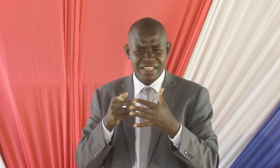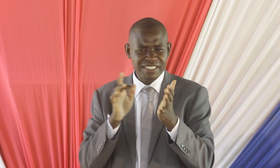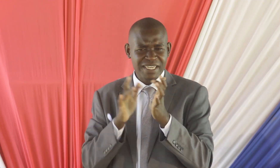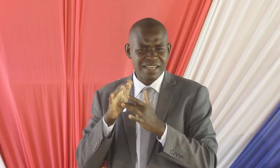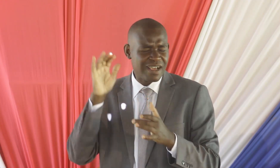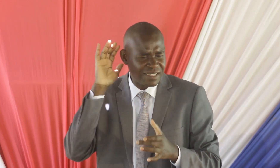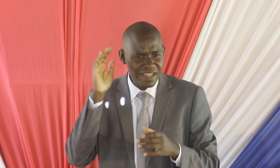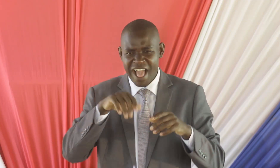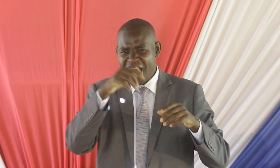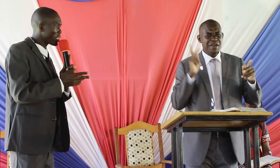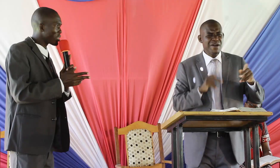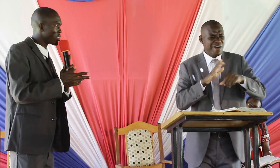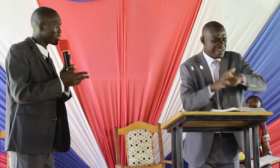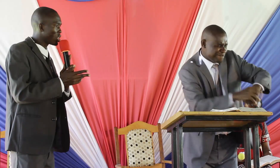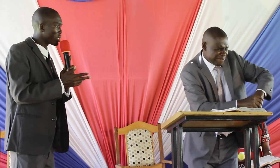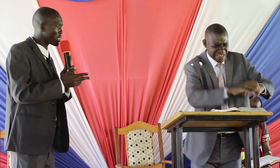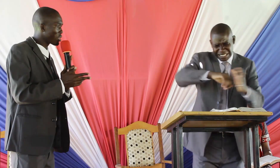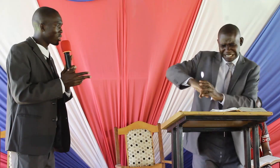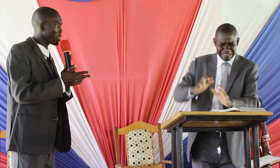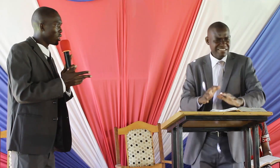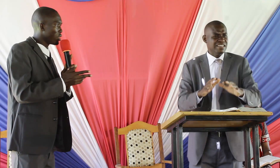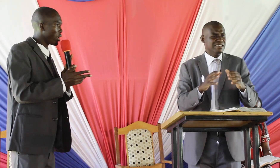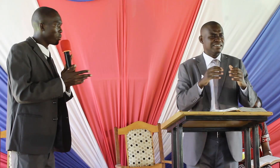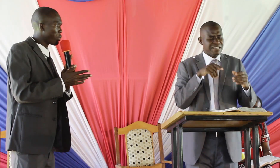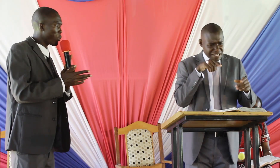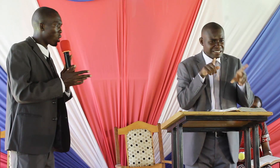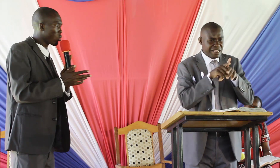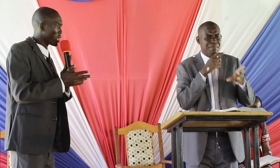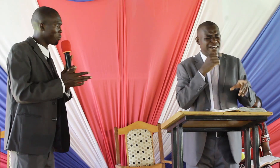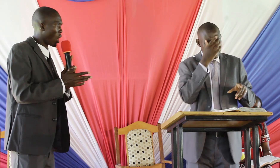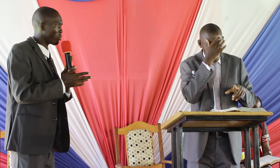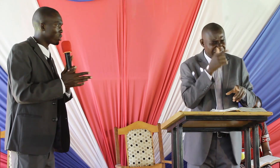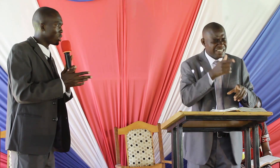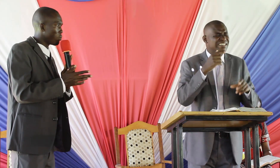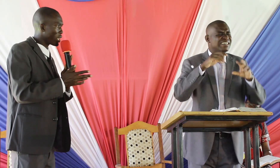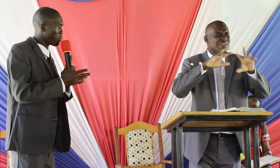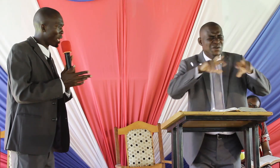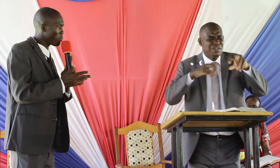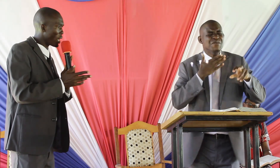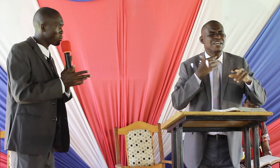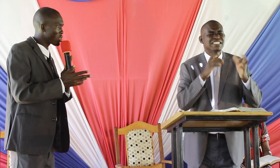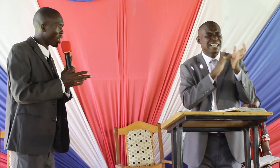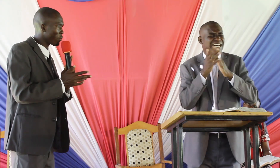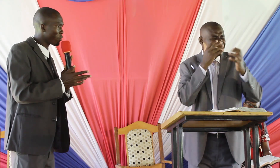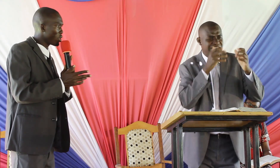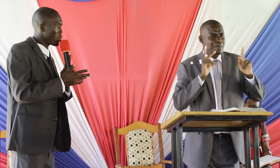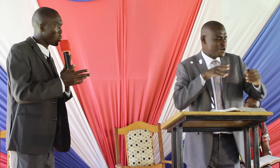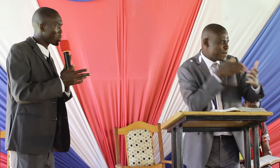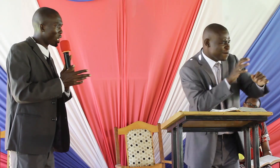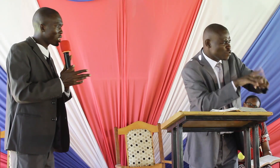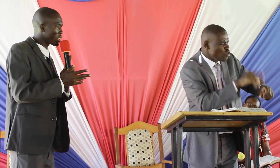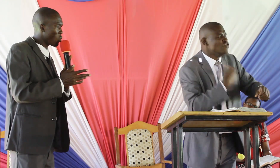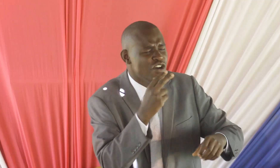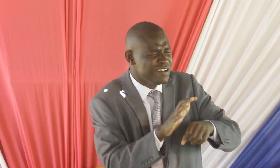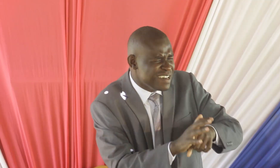voice, Jesus! Jesus, then people were cooling him down. But the blind man himself